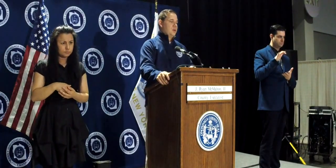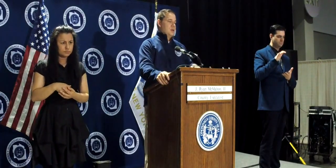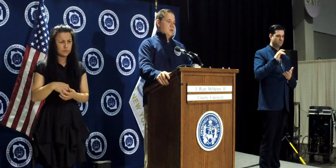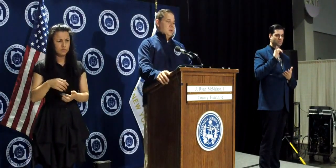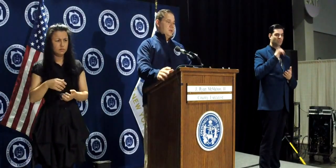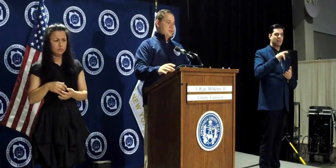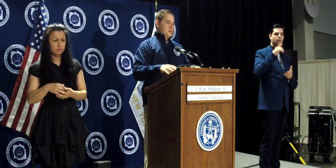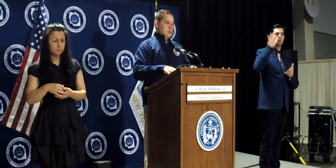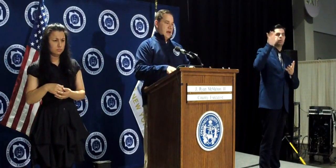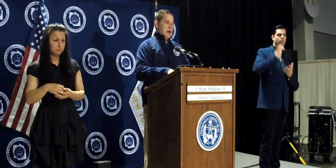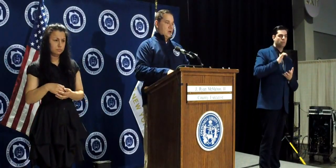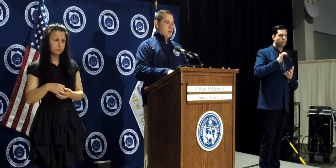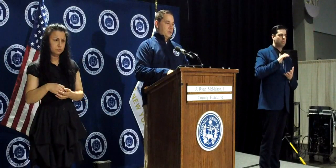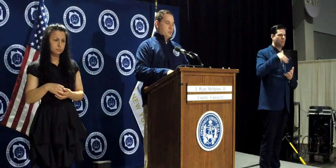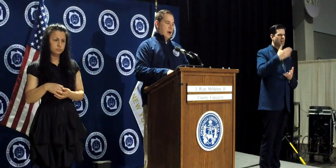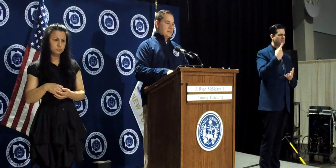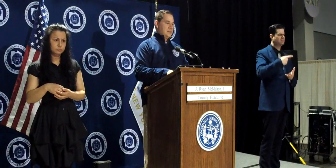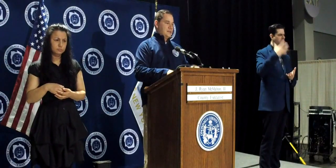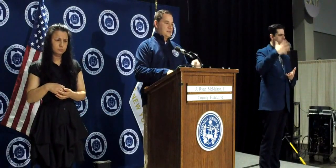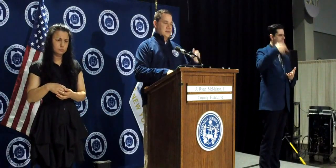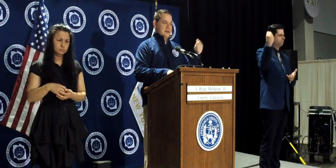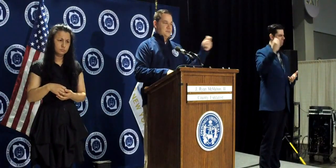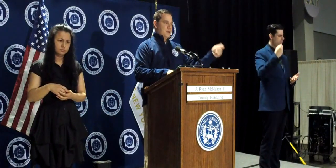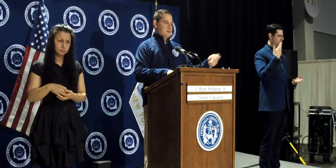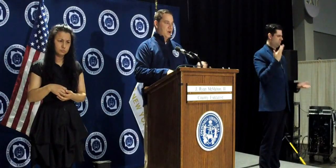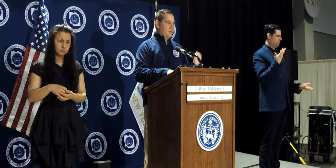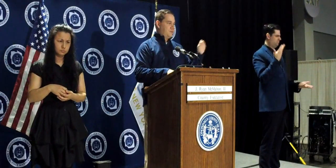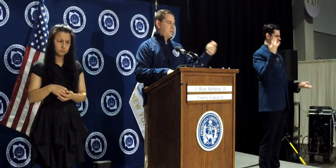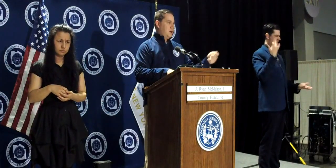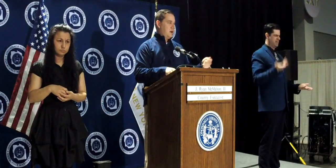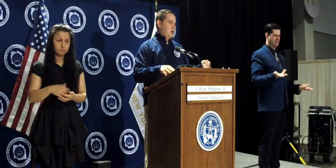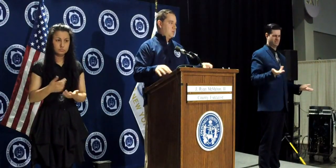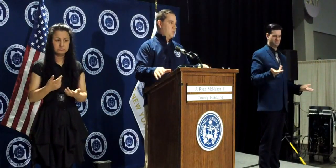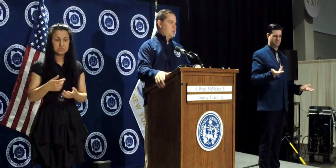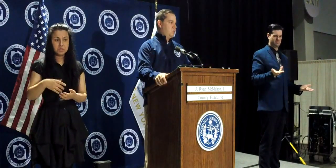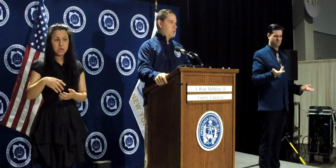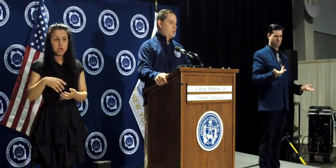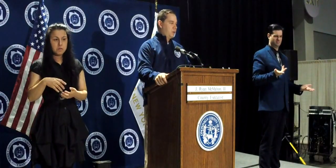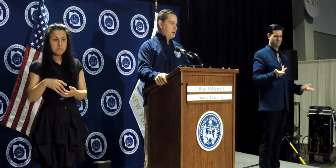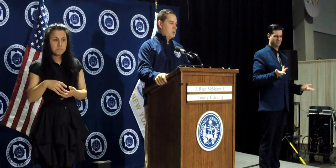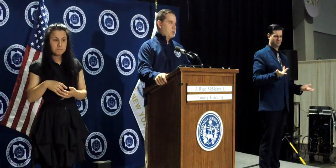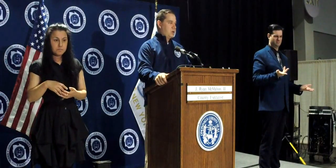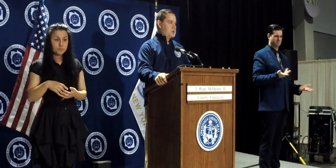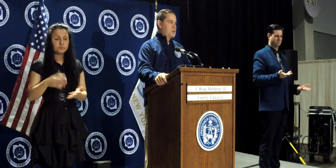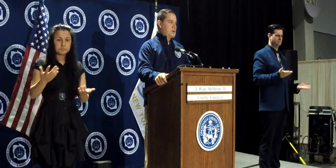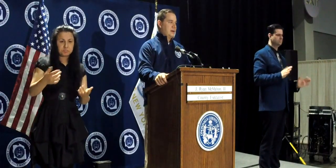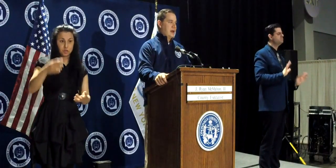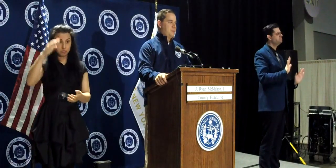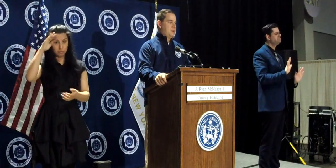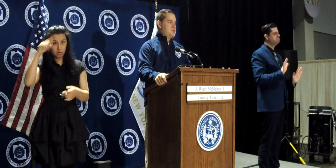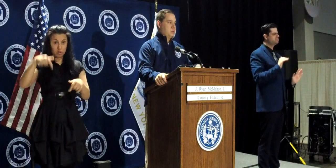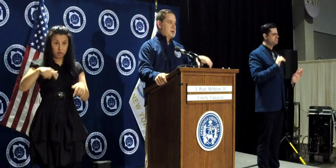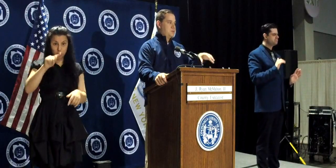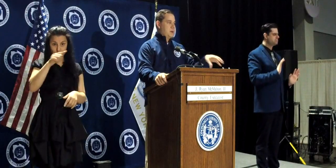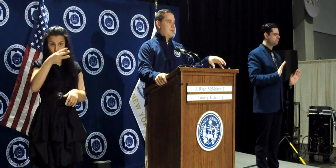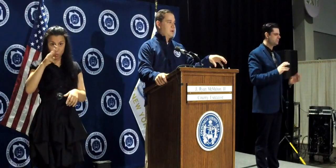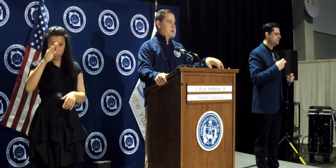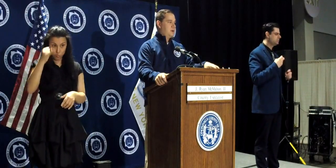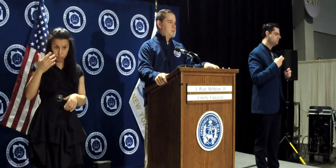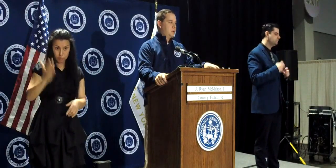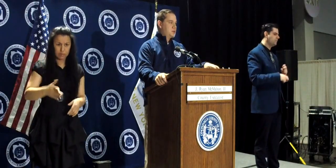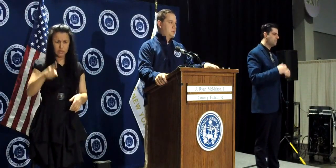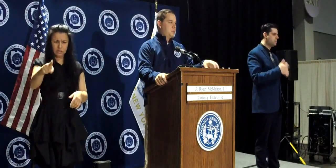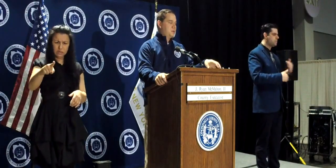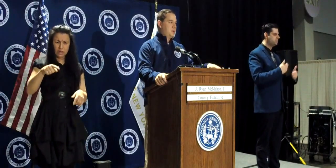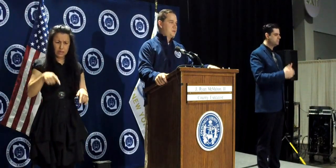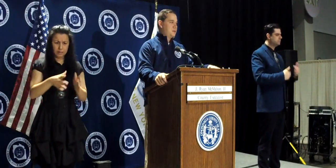so this is an ongoing process, and it's been tough. We're putting out orders, not because we want to spend money we don't